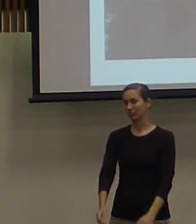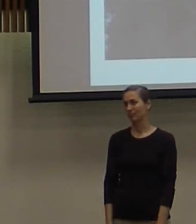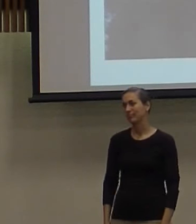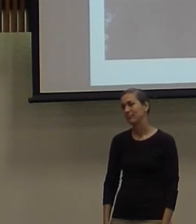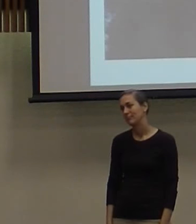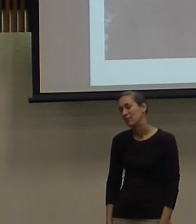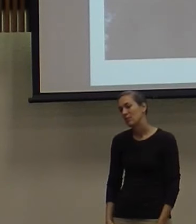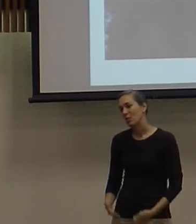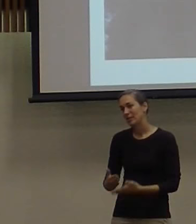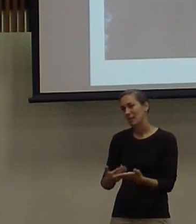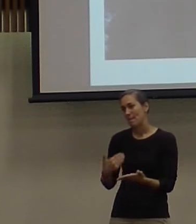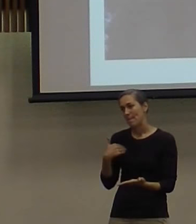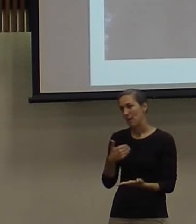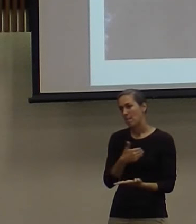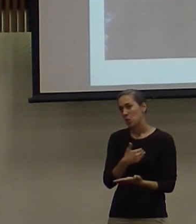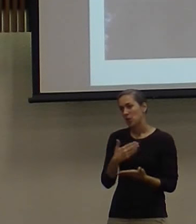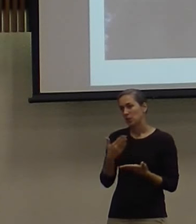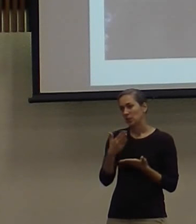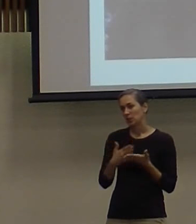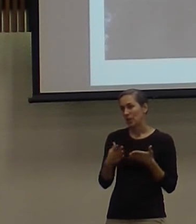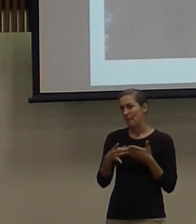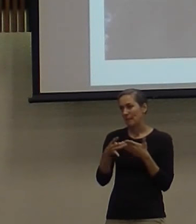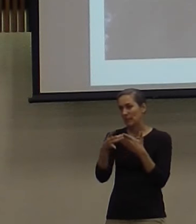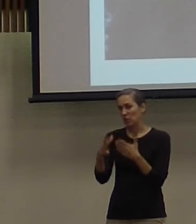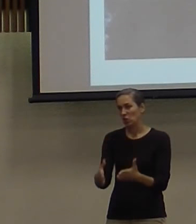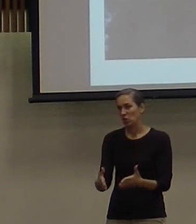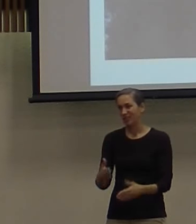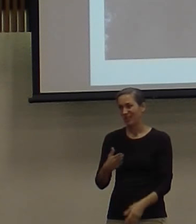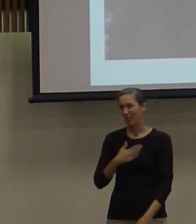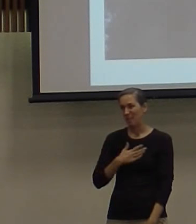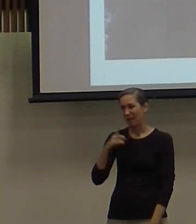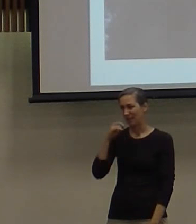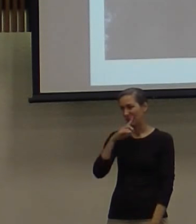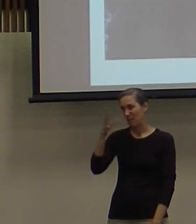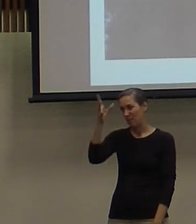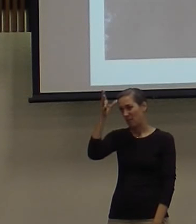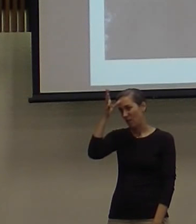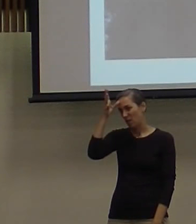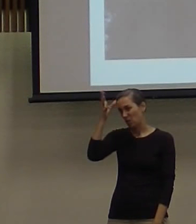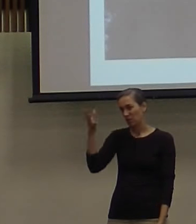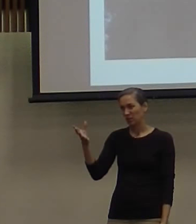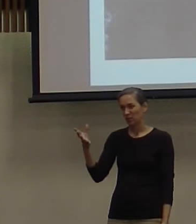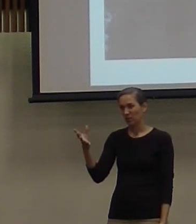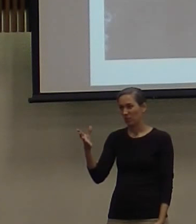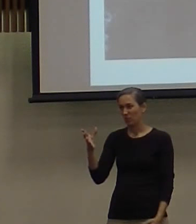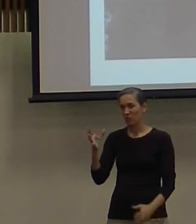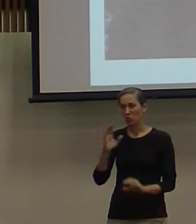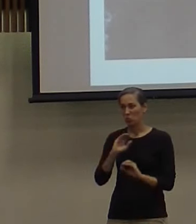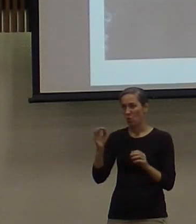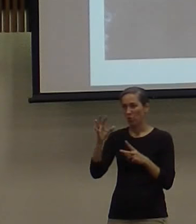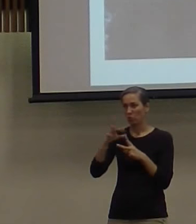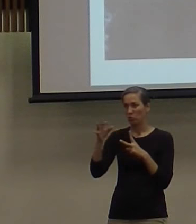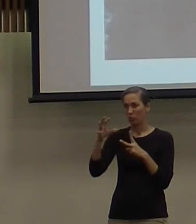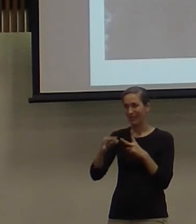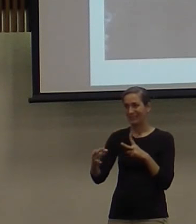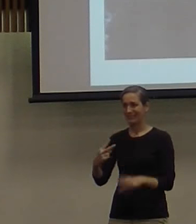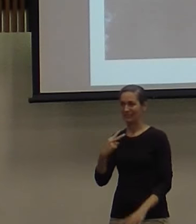some of the leaders, including my step grandfather, they had no choice, so they have to stay